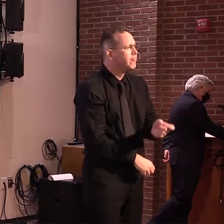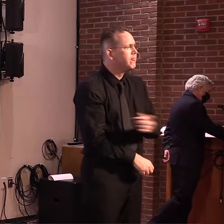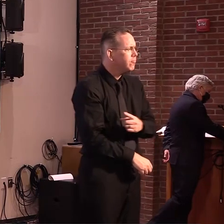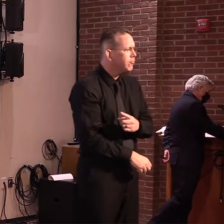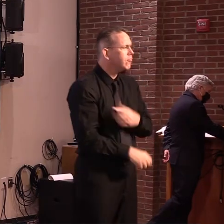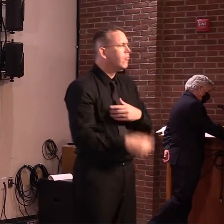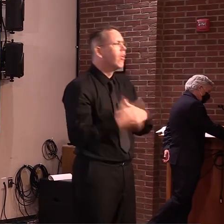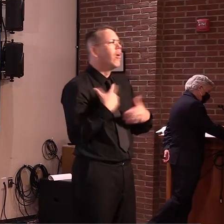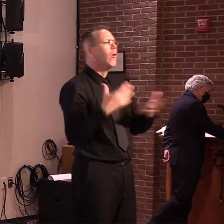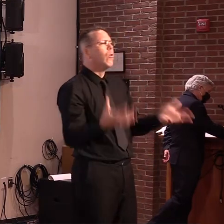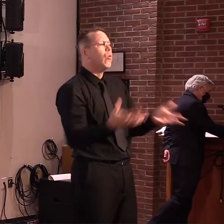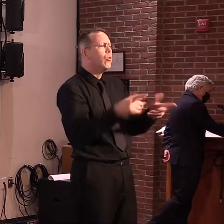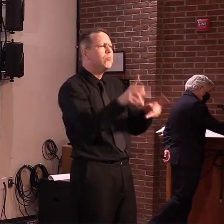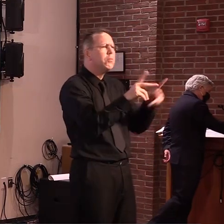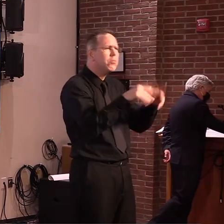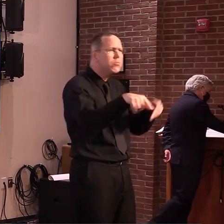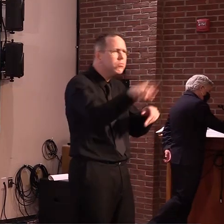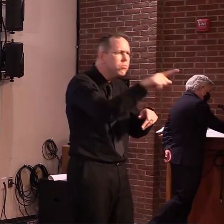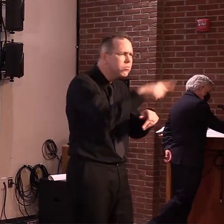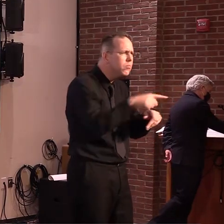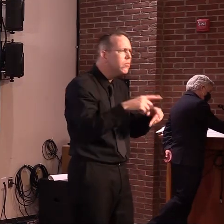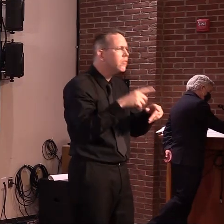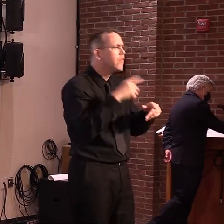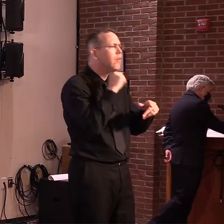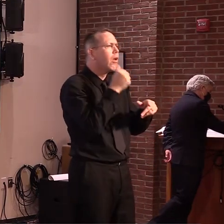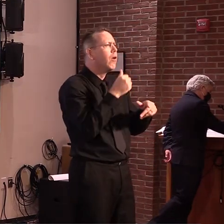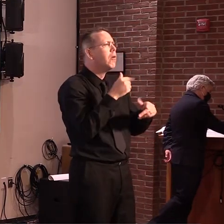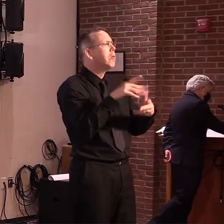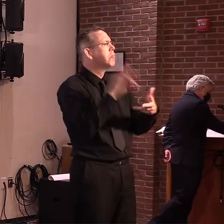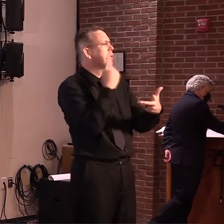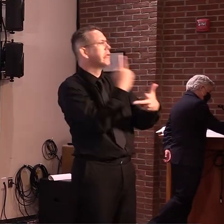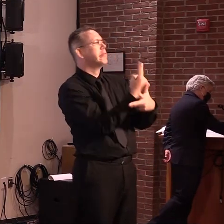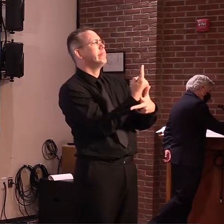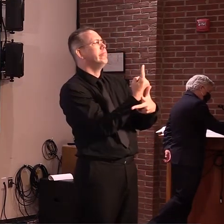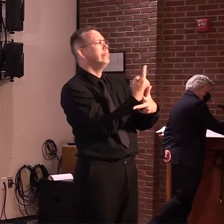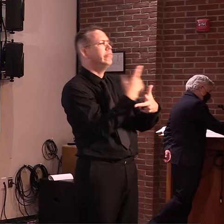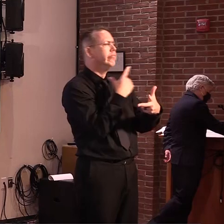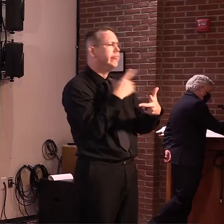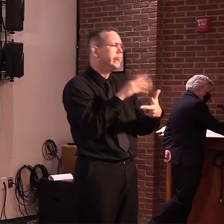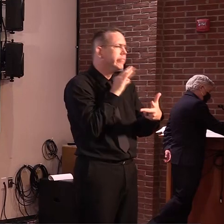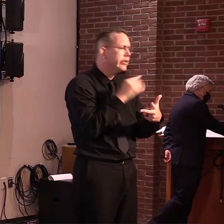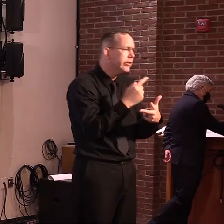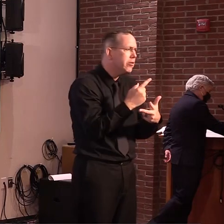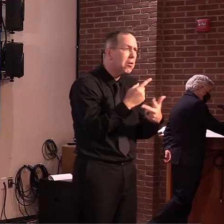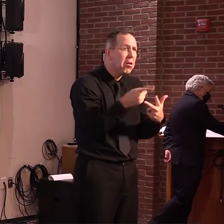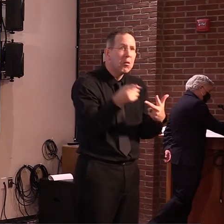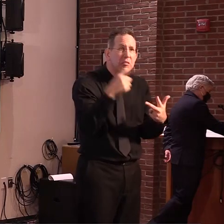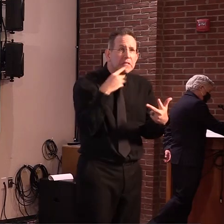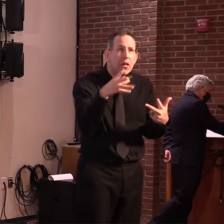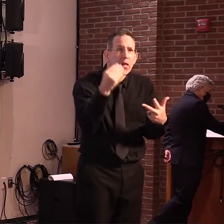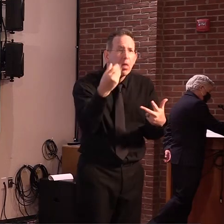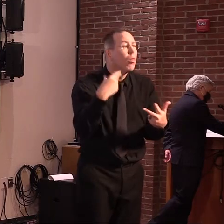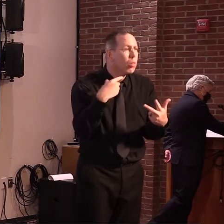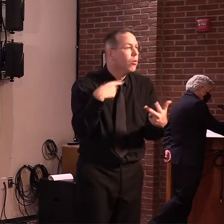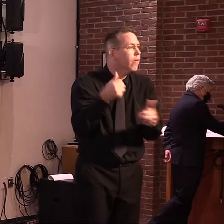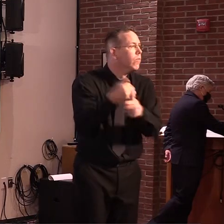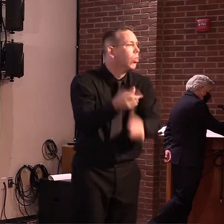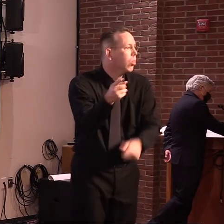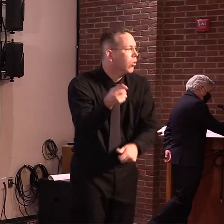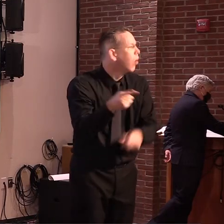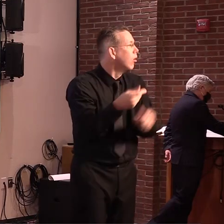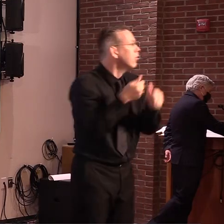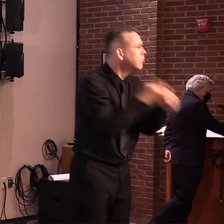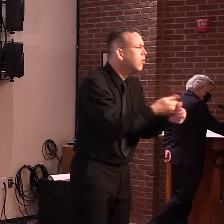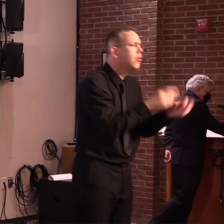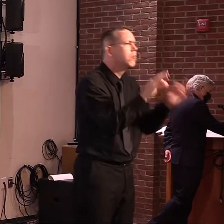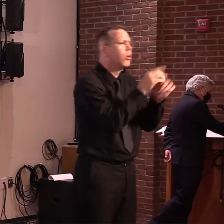talking 3 months ago, this all began. And the body of knowledge that has been gained in 3 months about